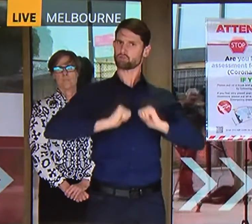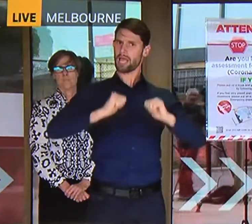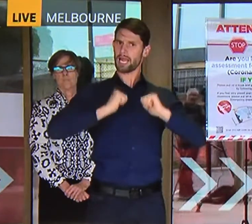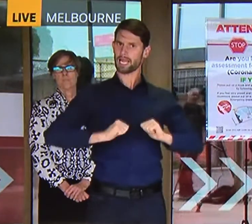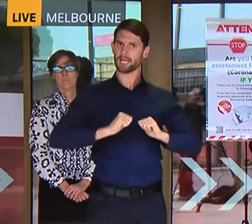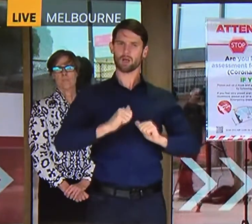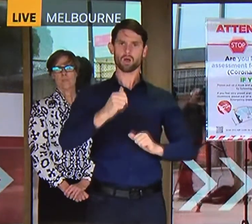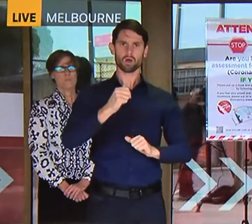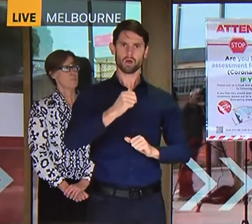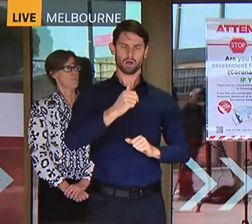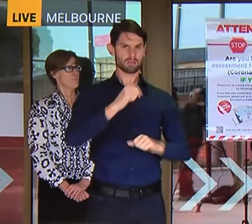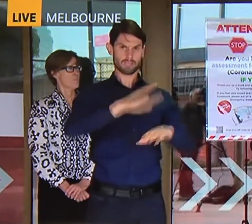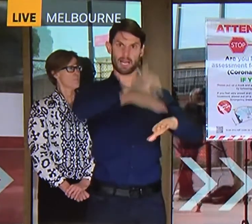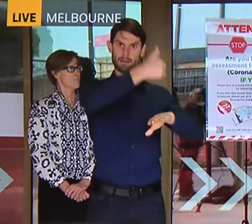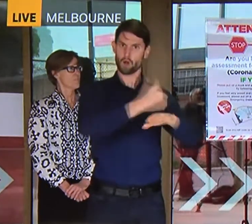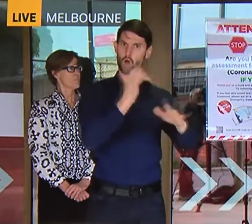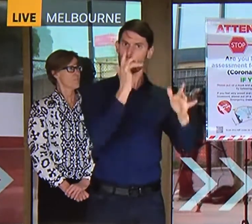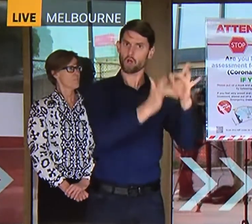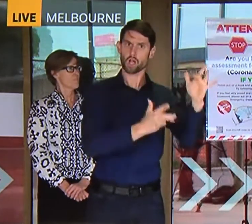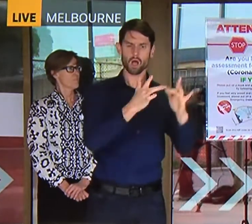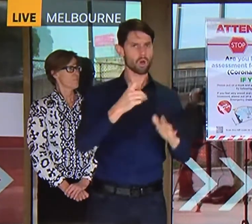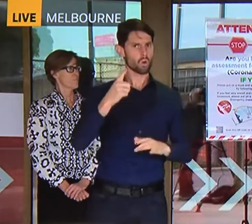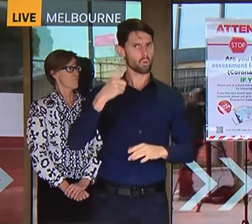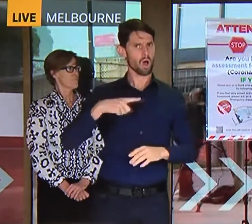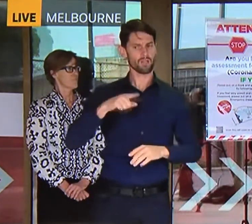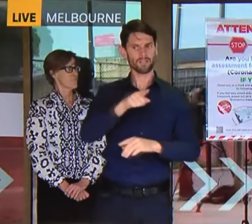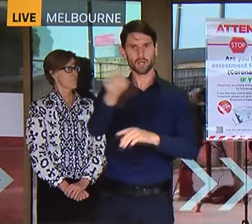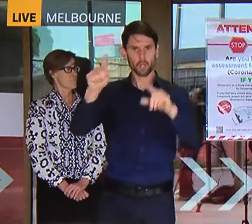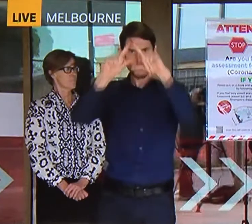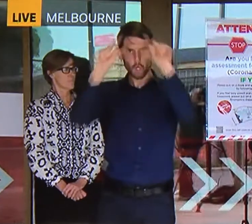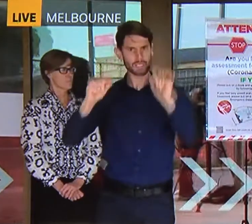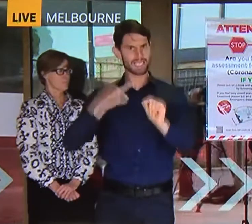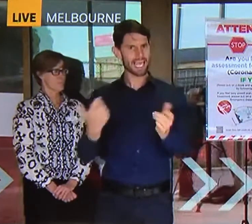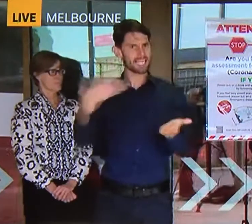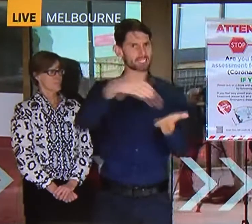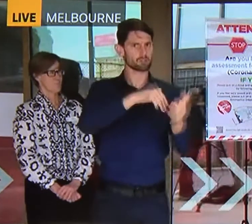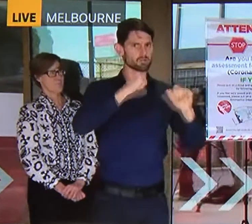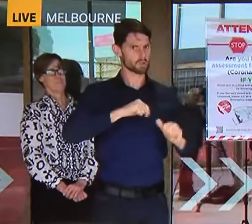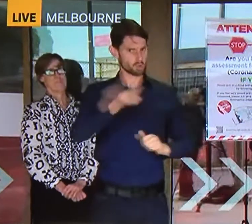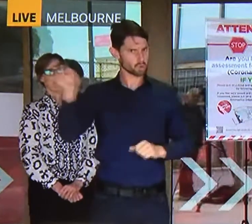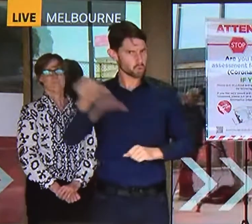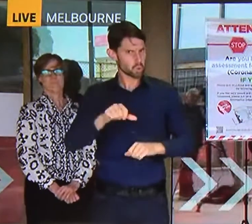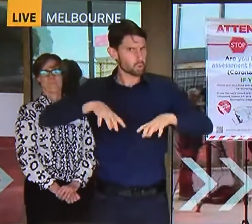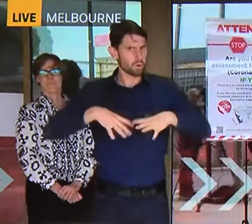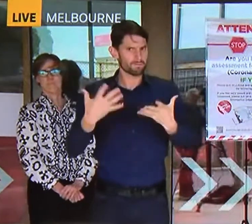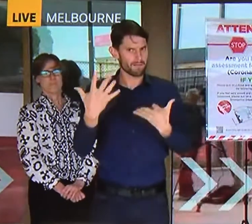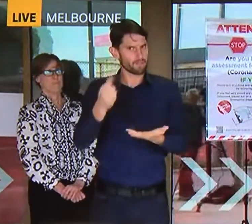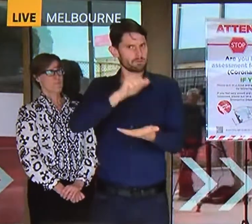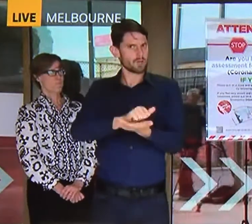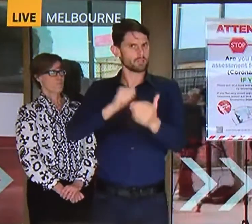Australia asking registered nurses to now be trained in intensive care? So we do expect